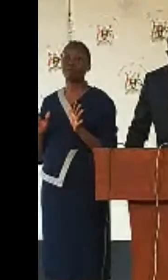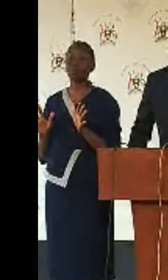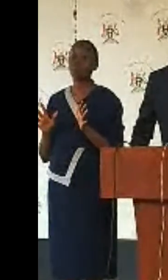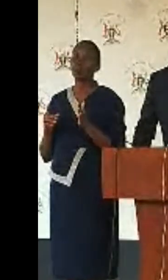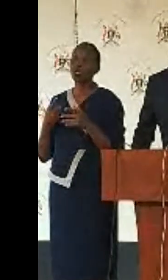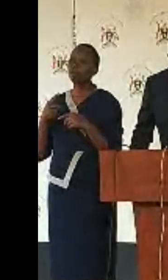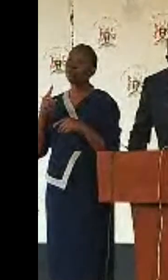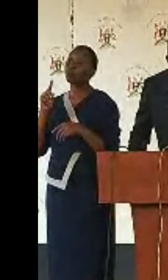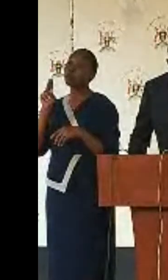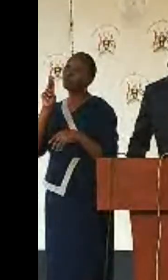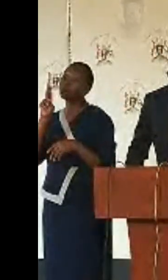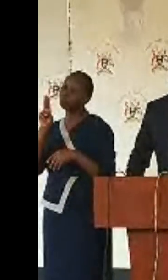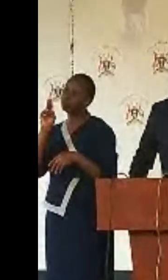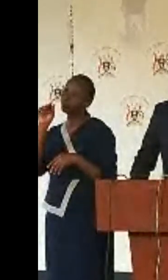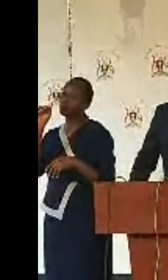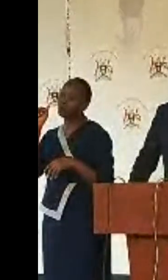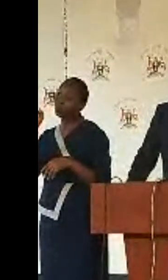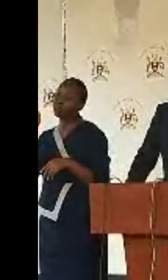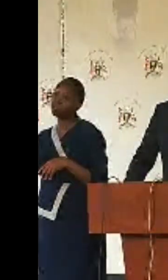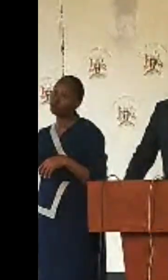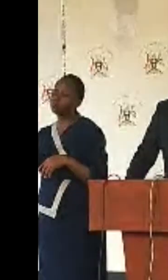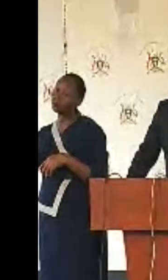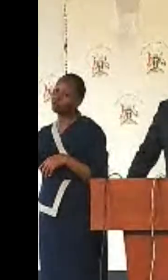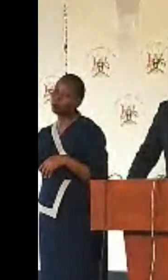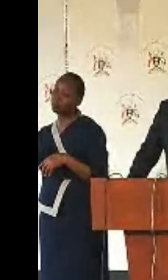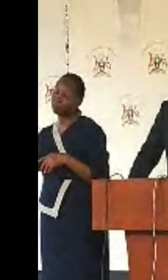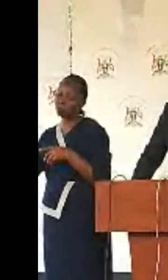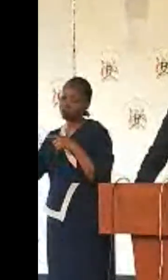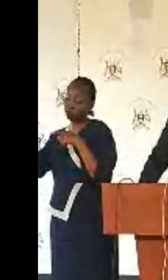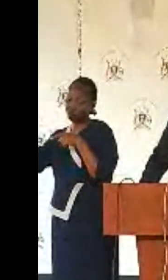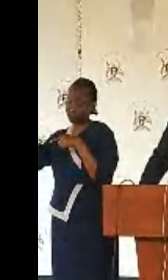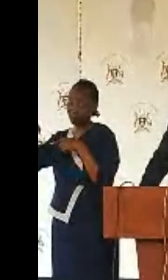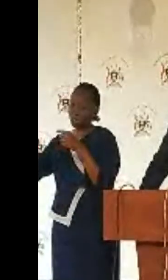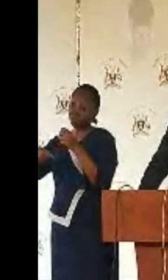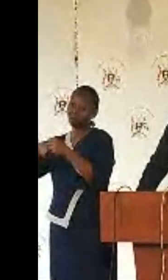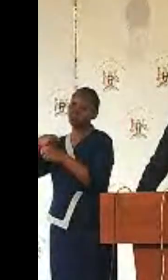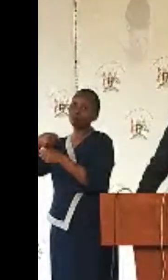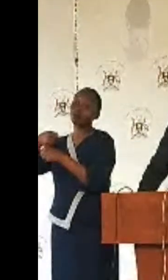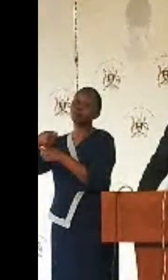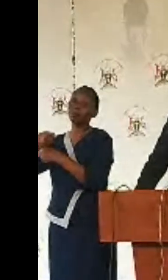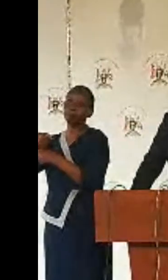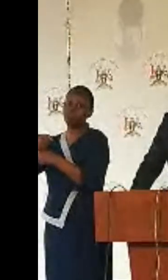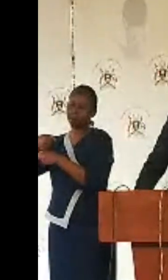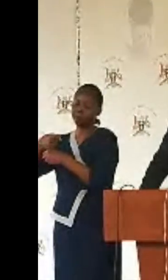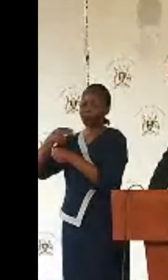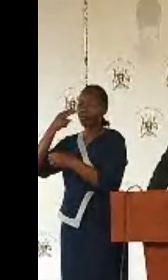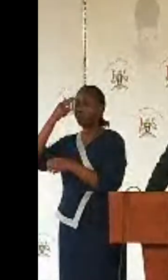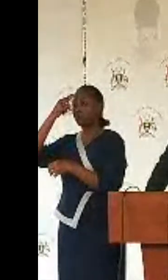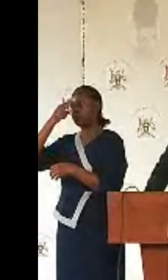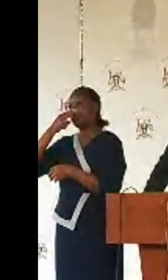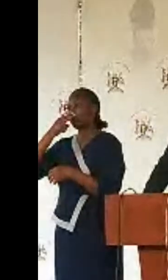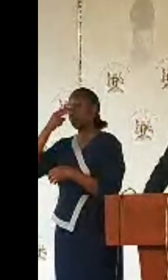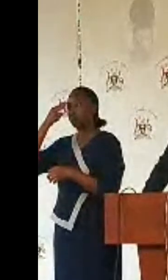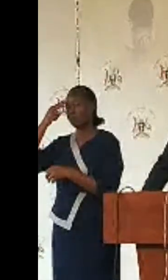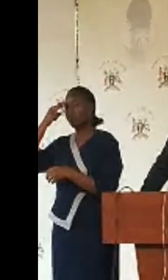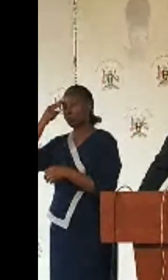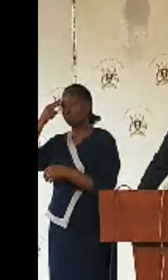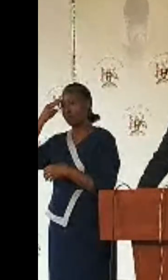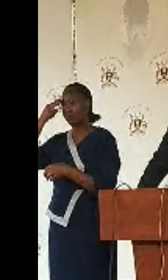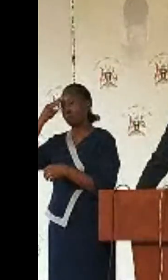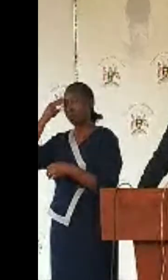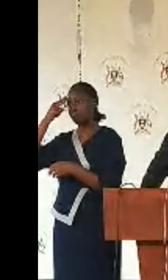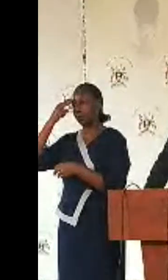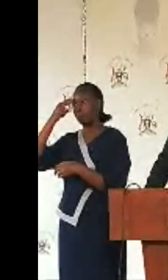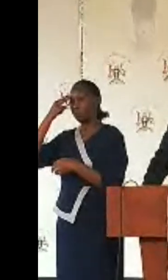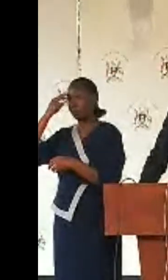For UACE, this year, the candidates are